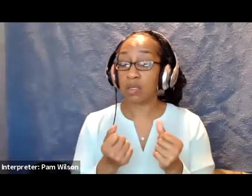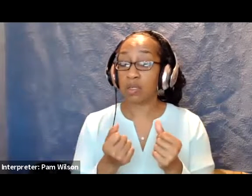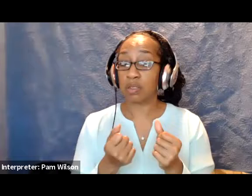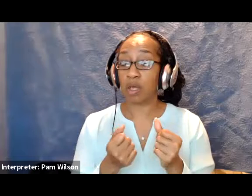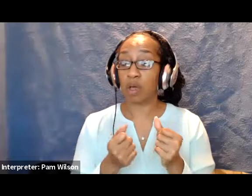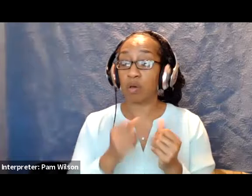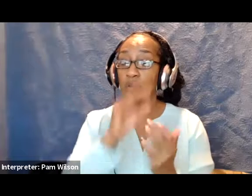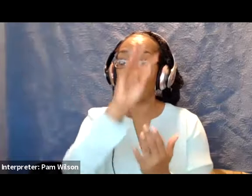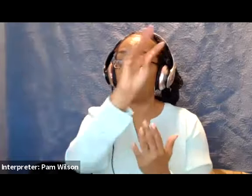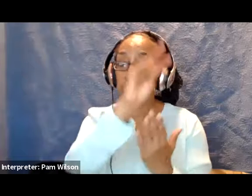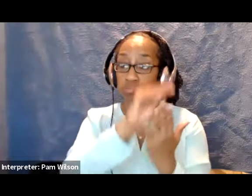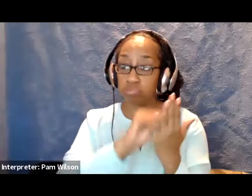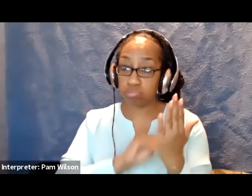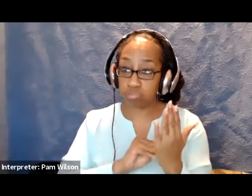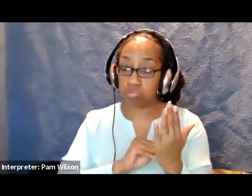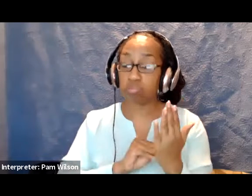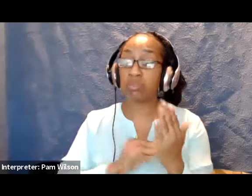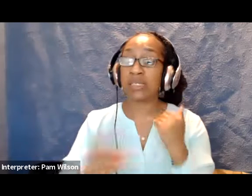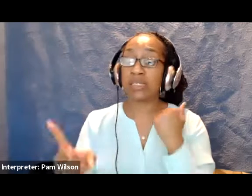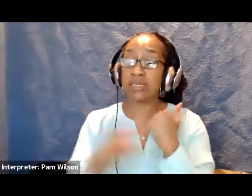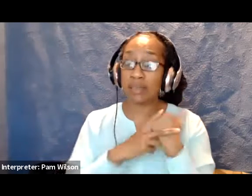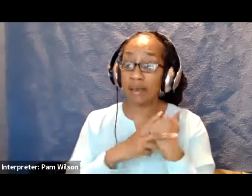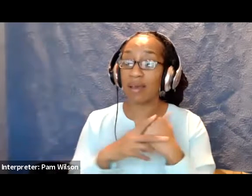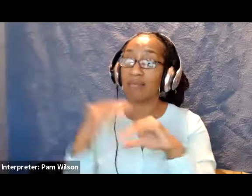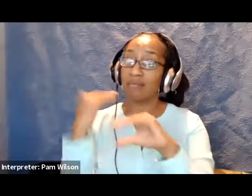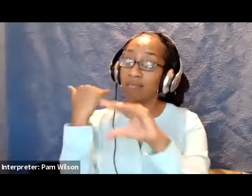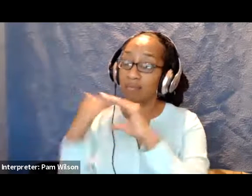the invitation there. All right.